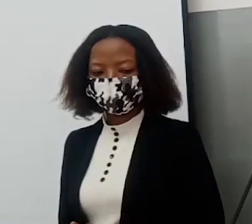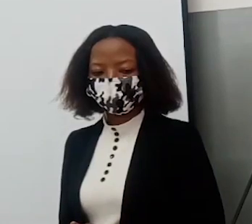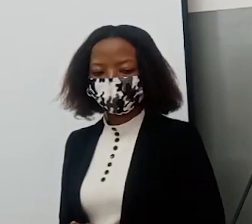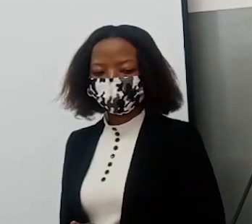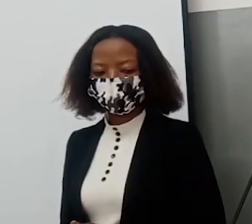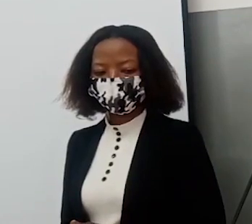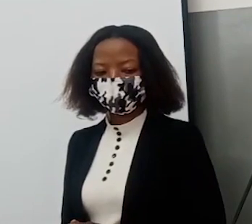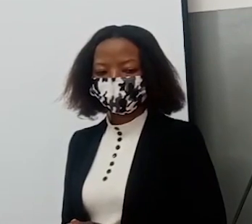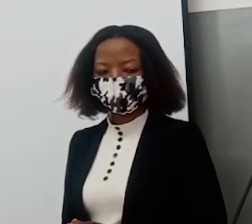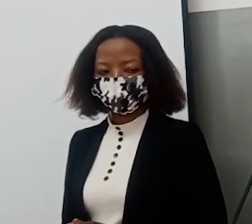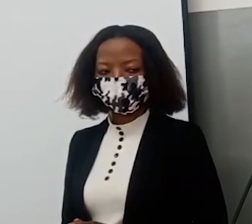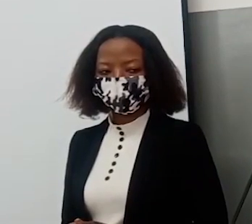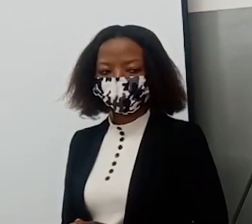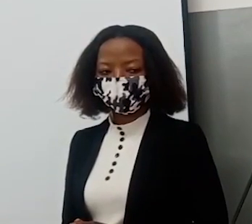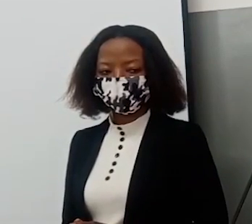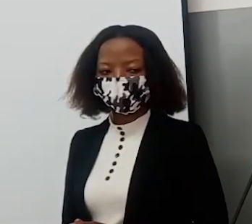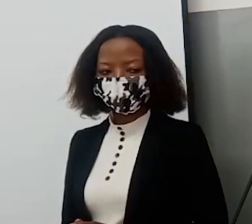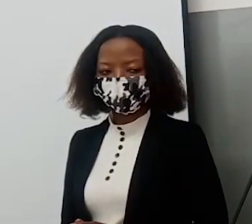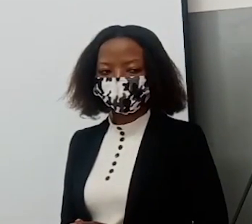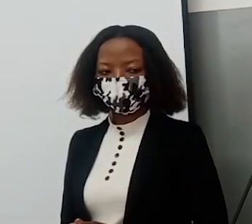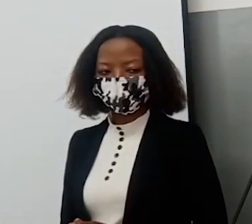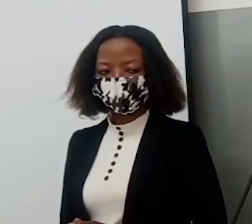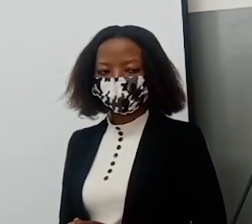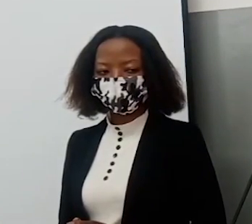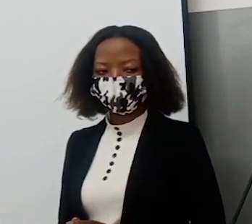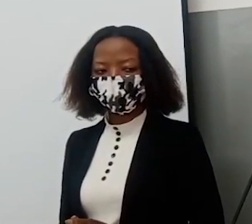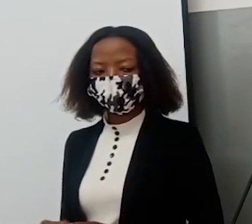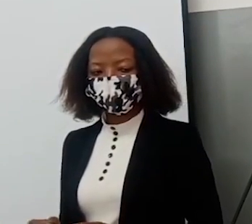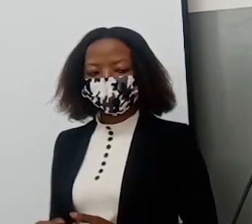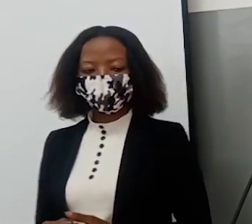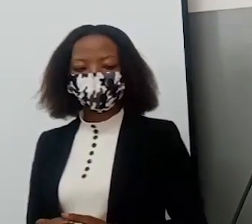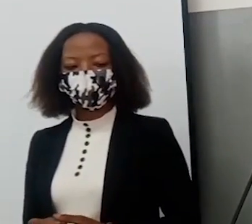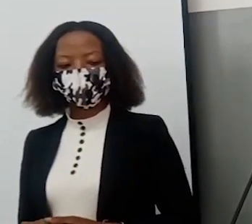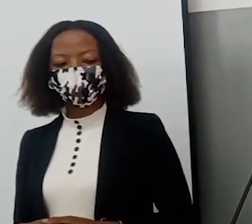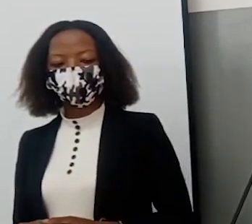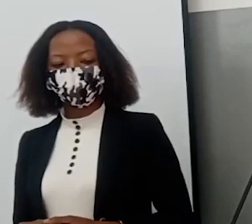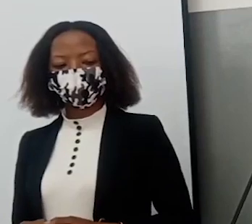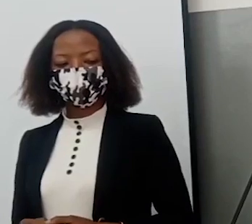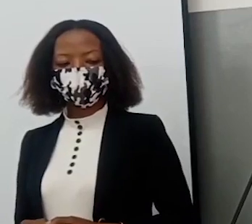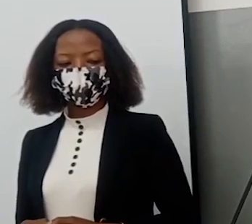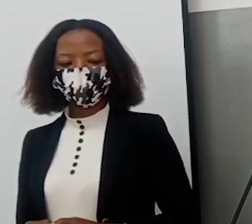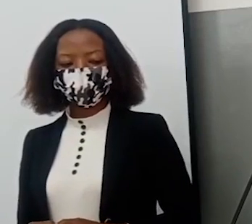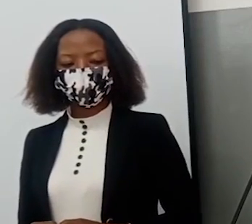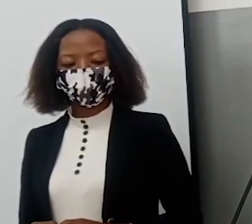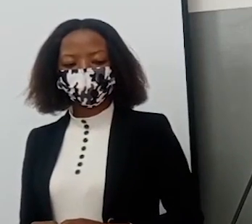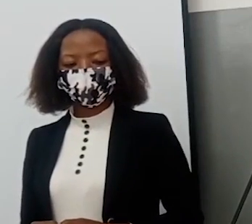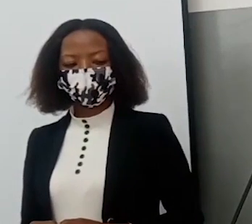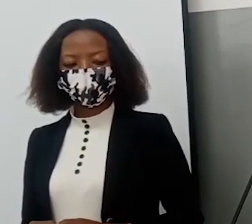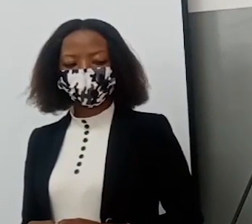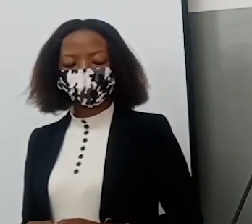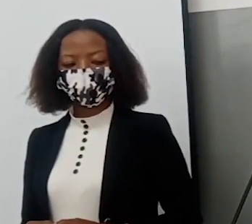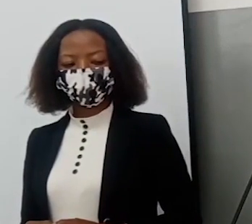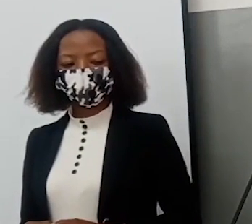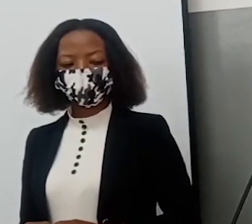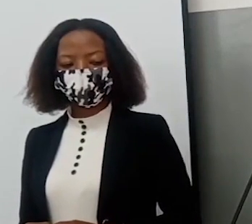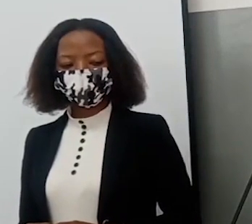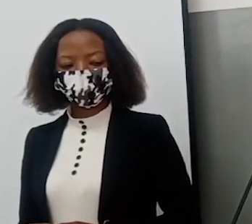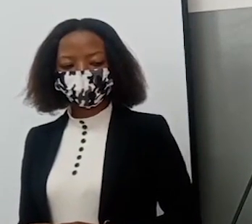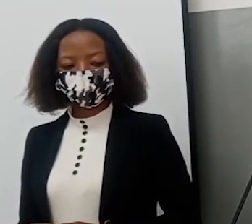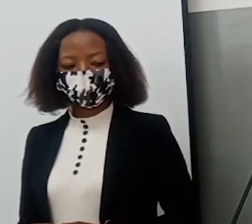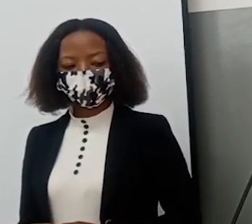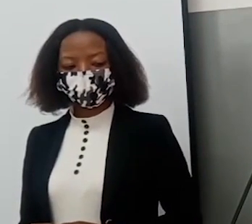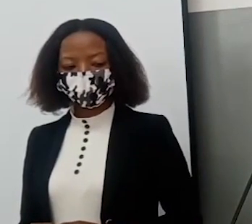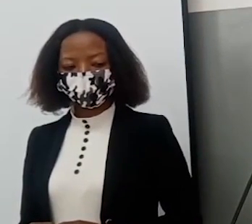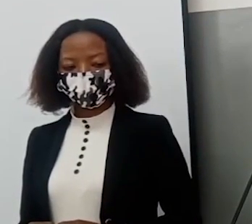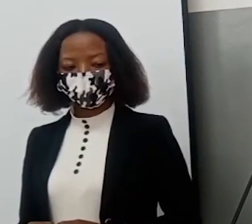Currently, we have 14 at the various regions, and the purpose of the various 14 is to